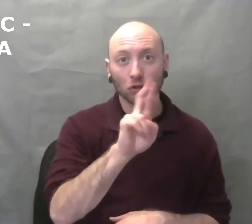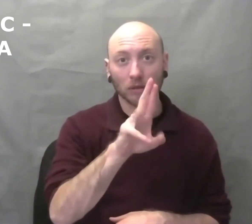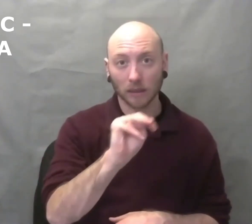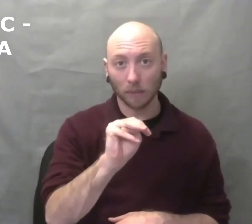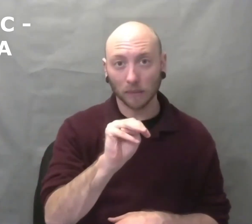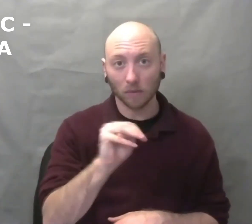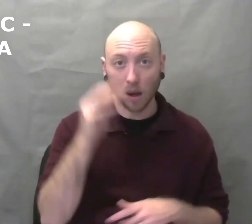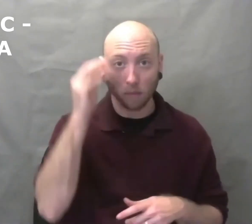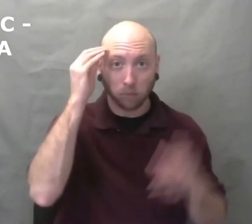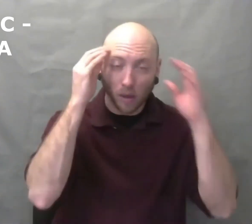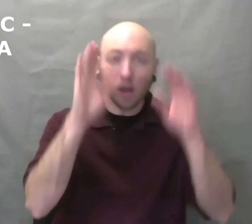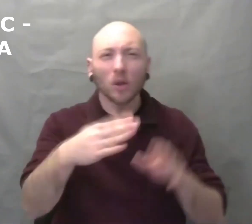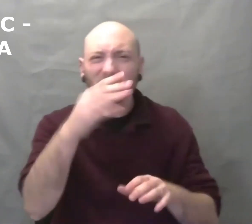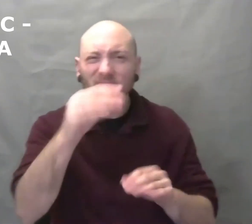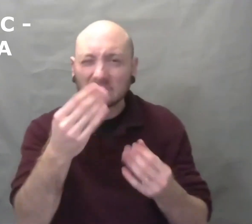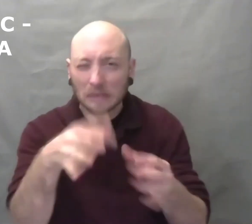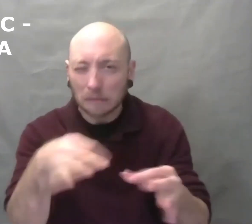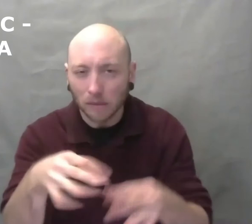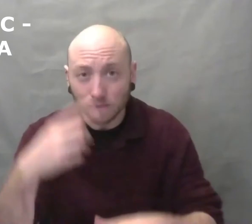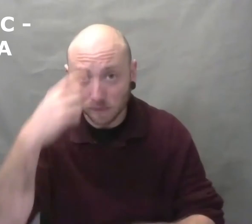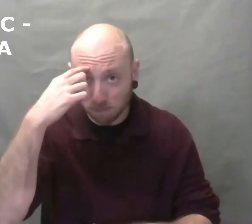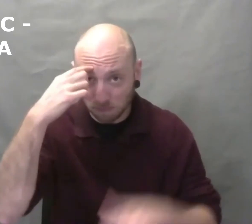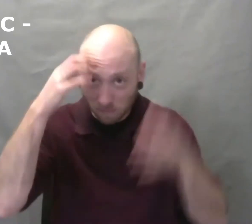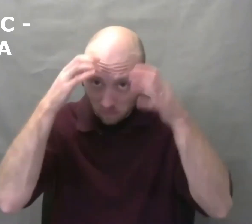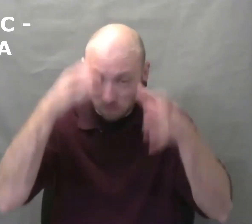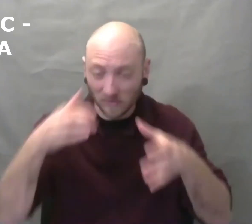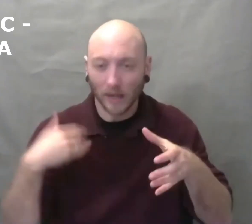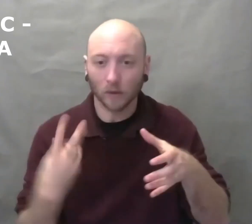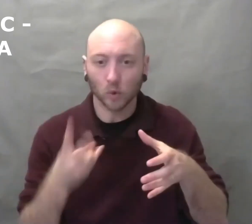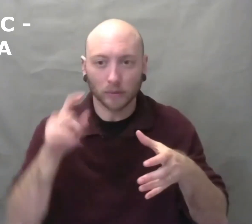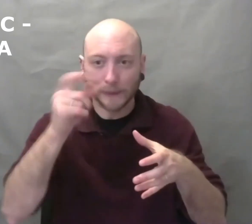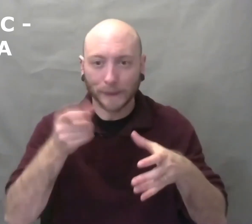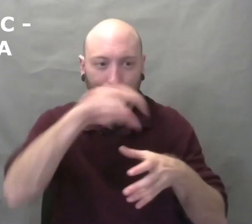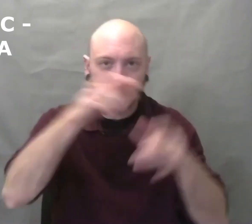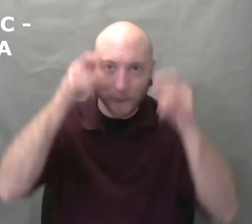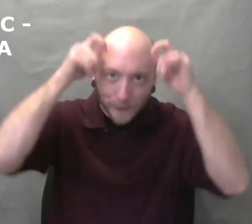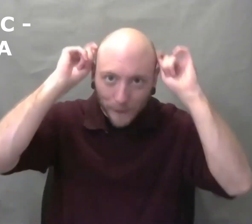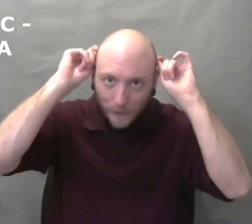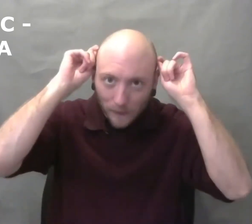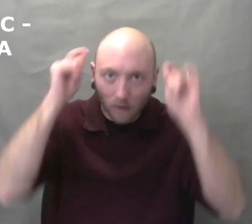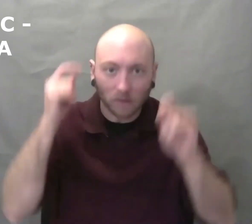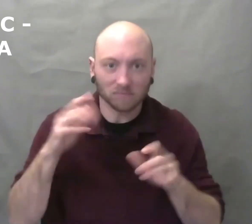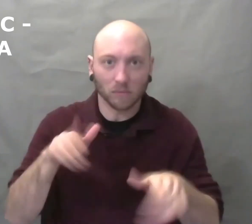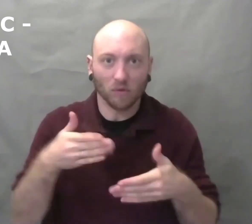have 2 arteries that supply your brain, and it's the only blood that goes up there. And I had them on each side. They're like, we don't know how you're walking and talking,